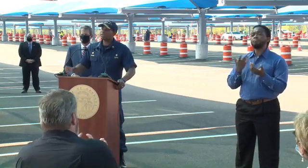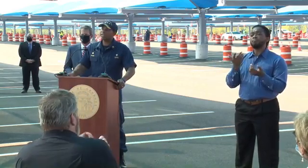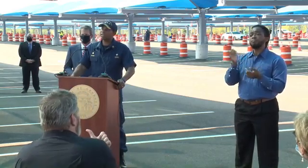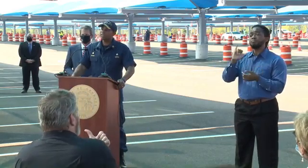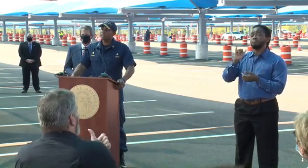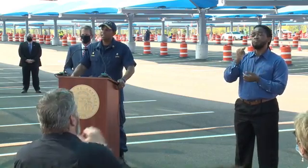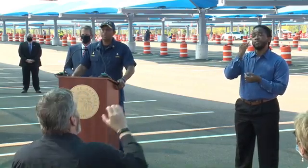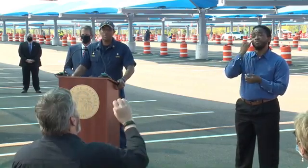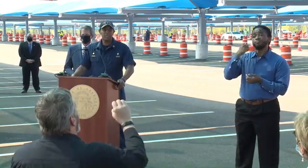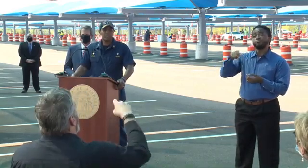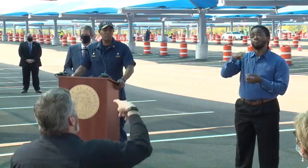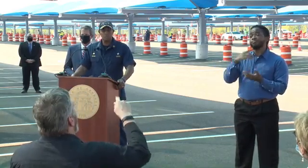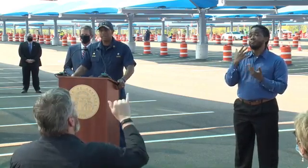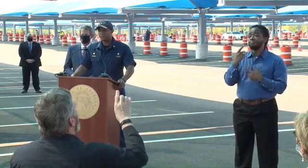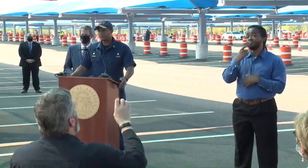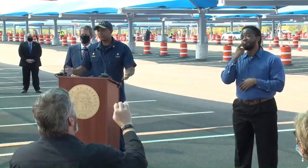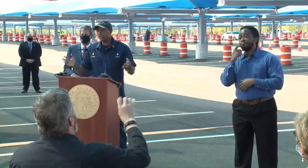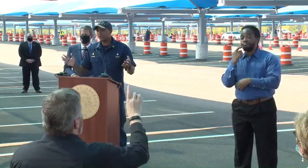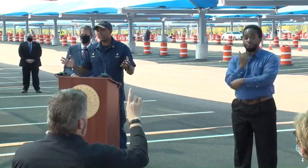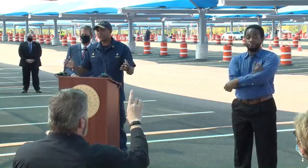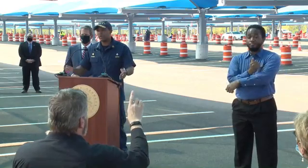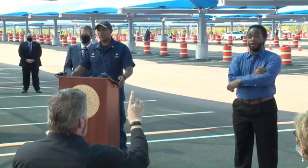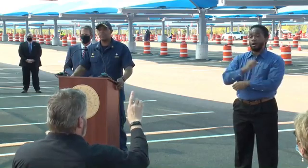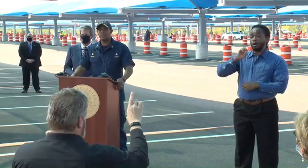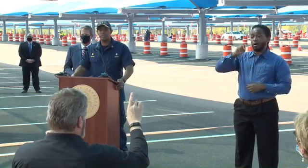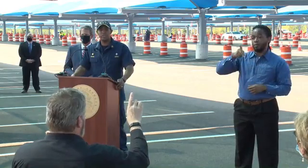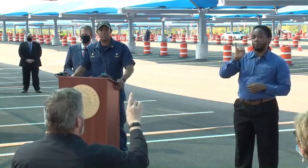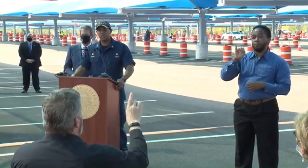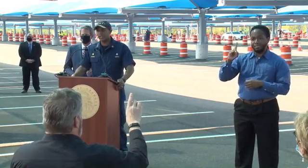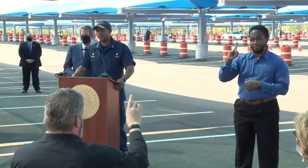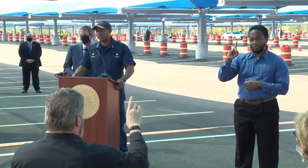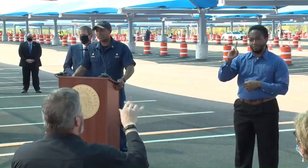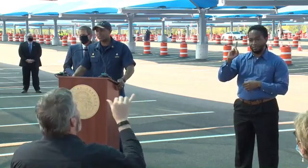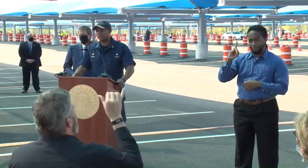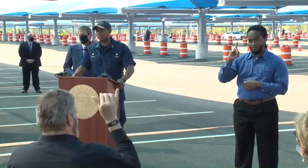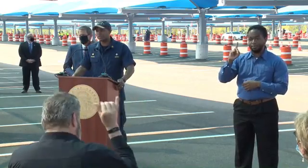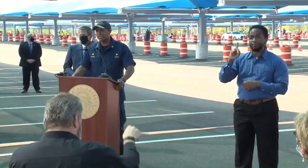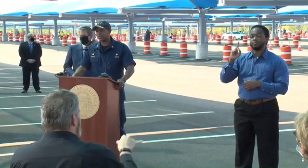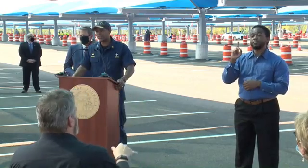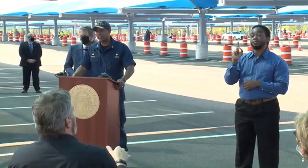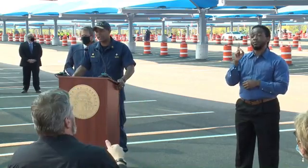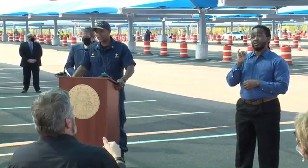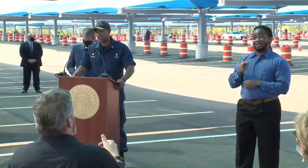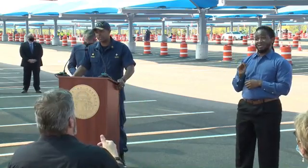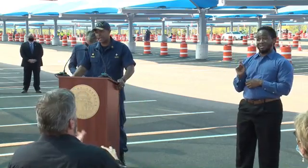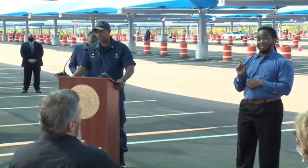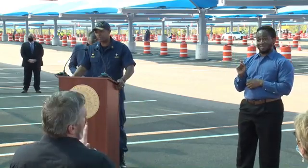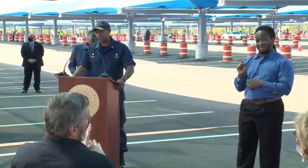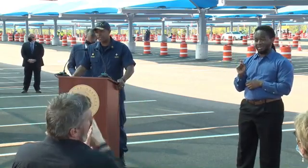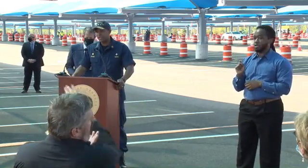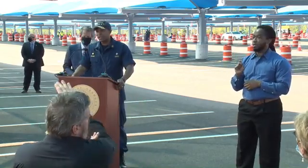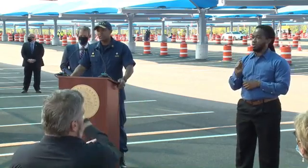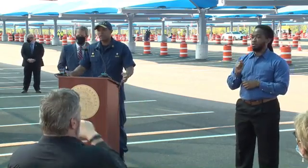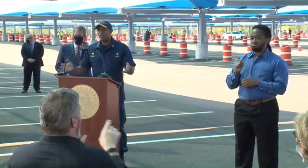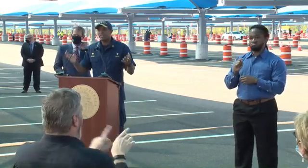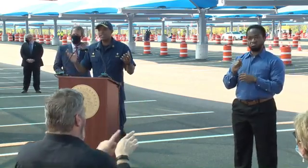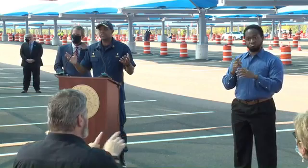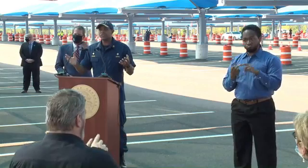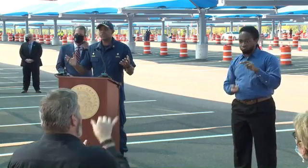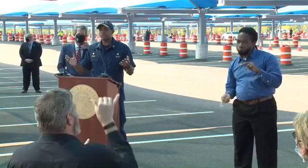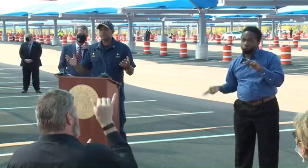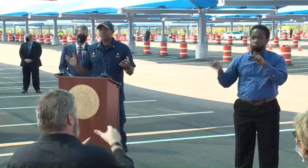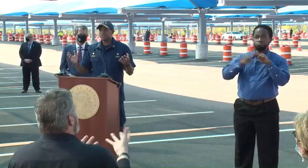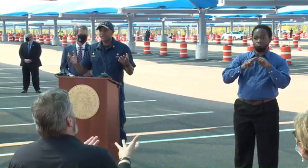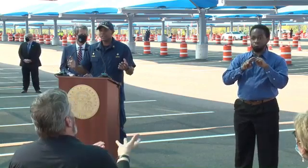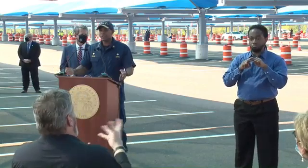every 1% increase in unemployment equates to a 1.3% increase in people who take their life by suicide. So we